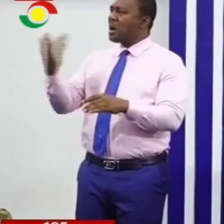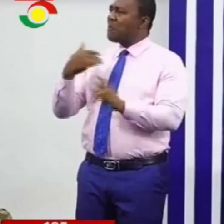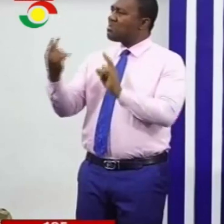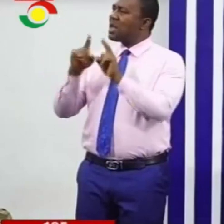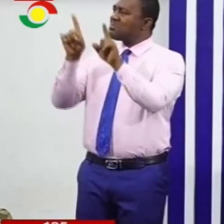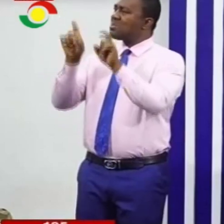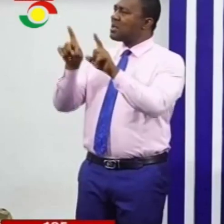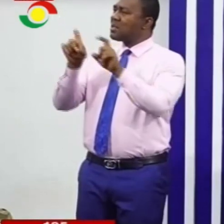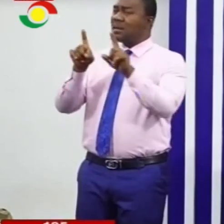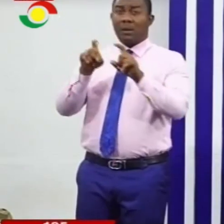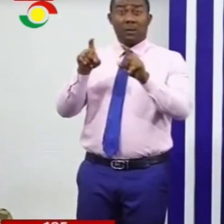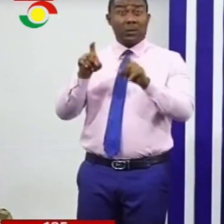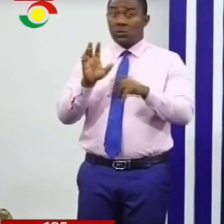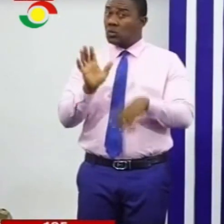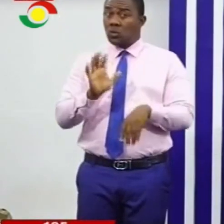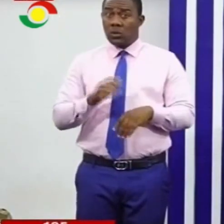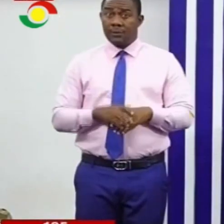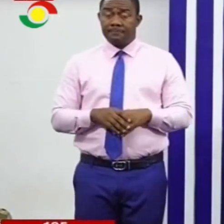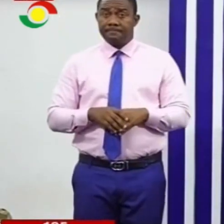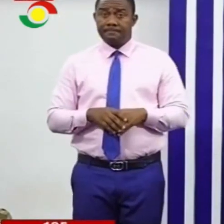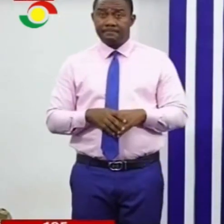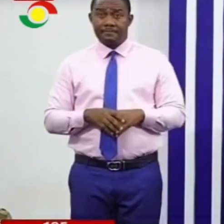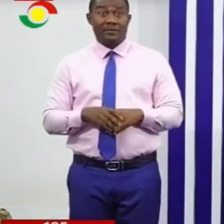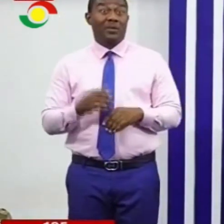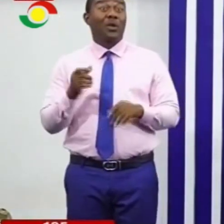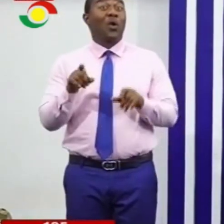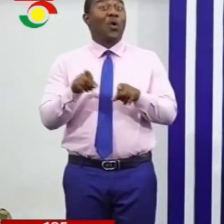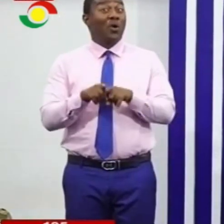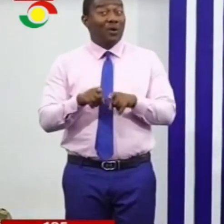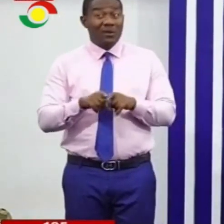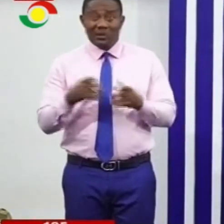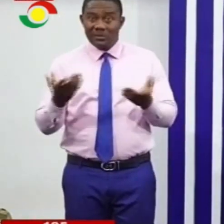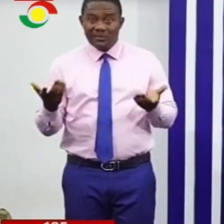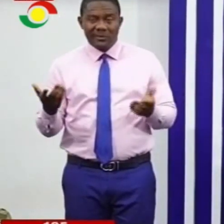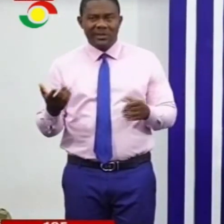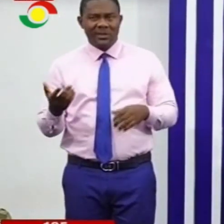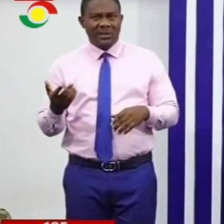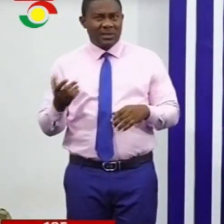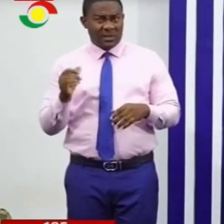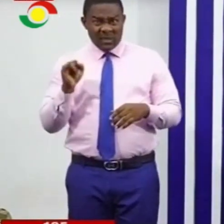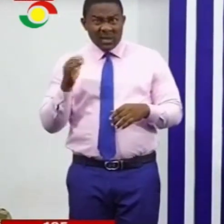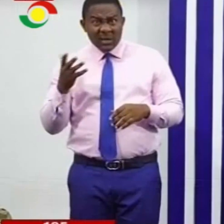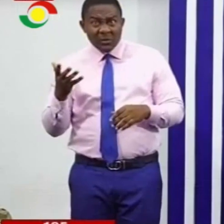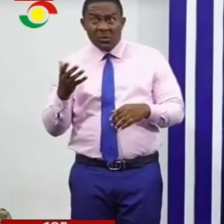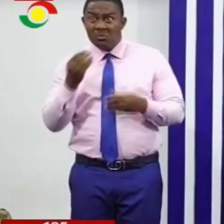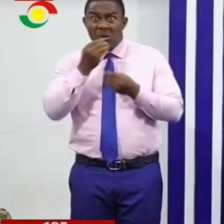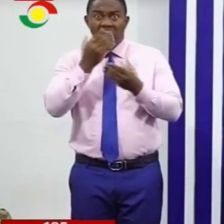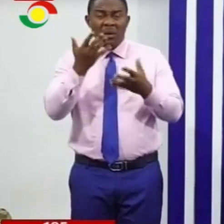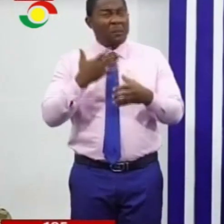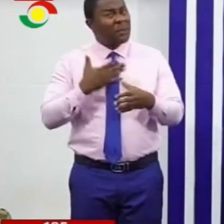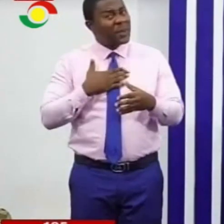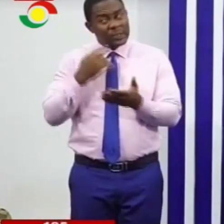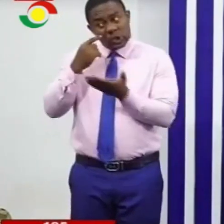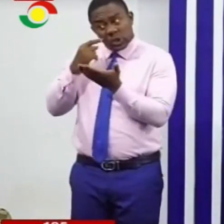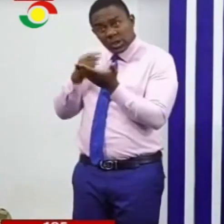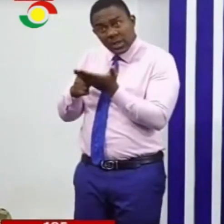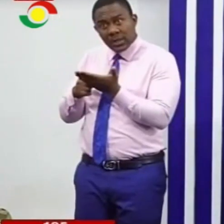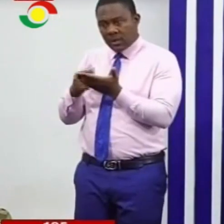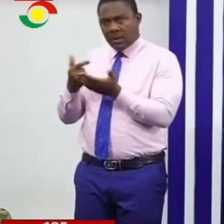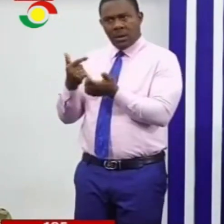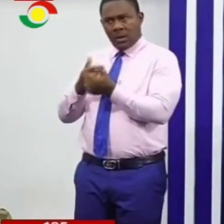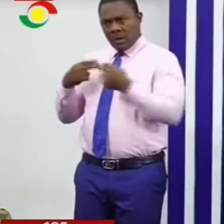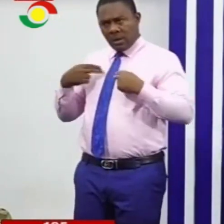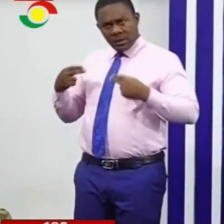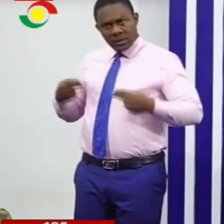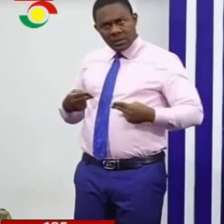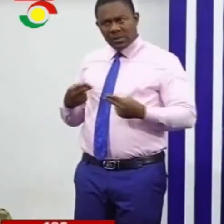enti ase man ye nuanu mo so e bo ayo form na ye shremu se abrebia mo di information e court amo ne Ghana Health Service any Ministry of Health eni hun komo no mo claim